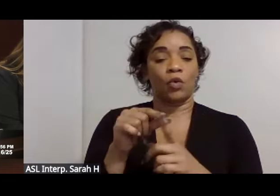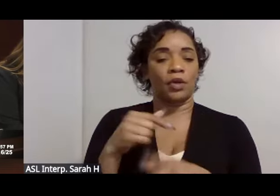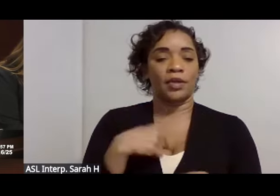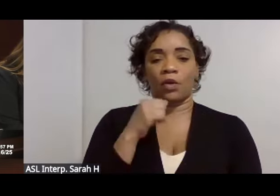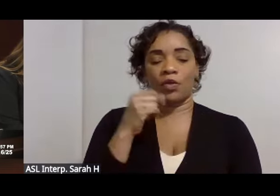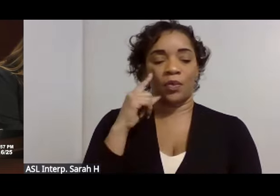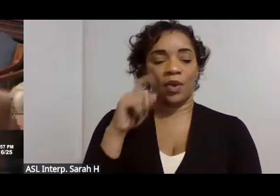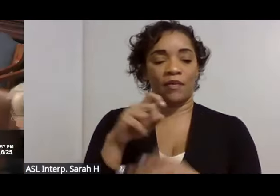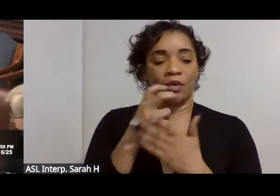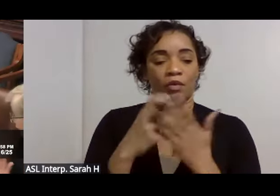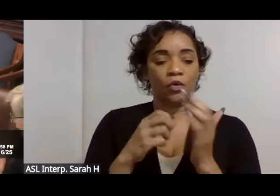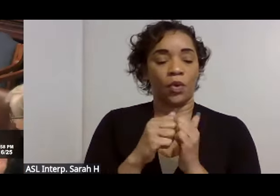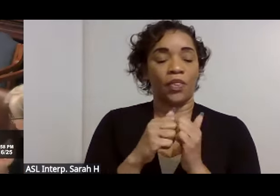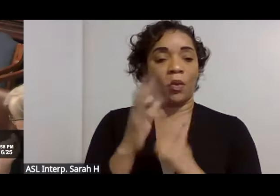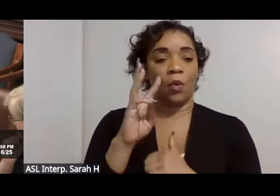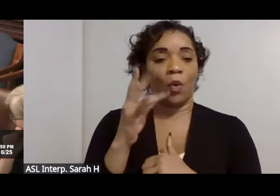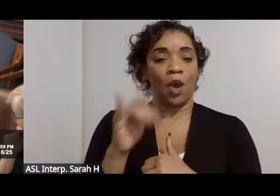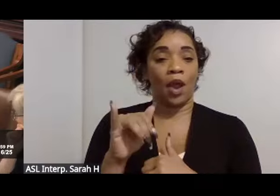have a motion?